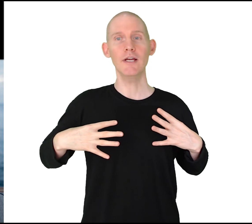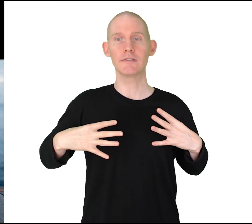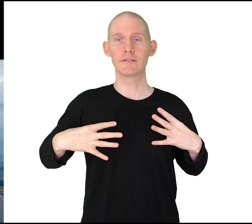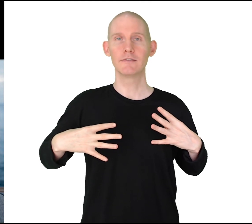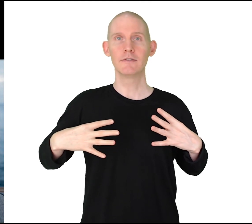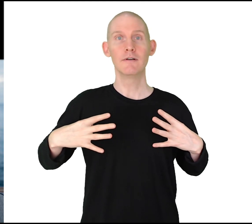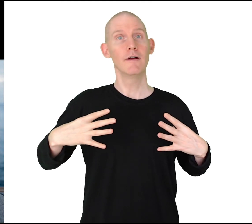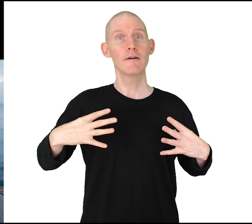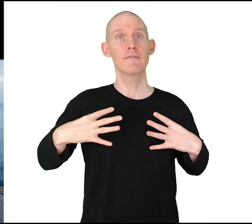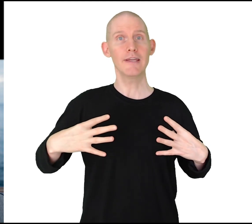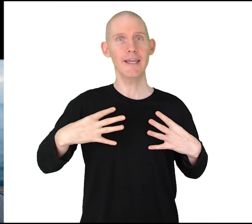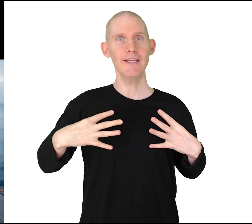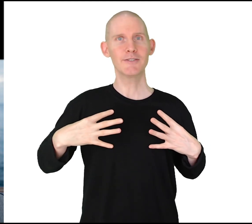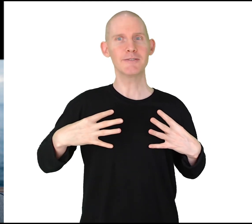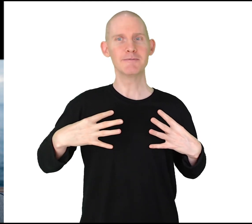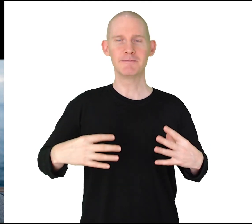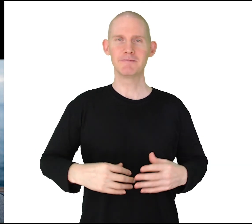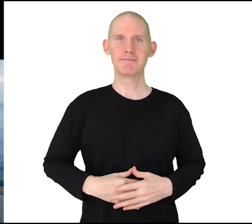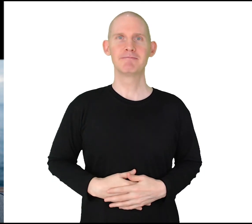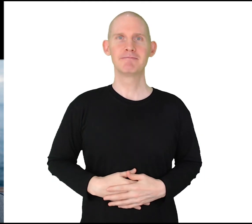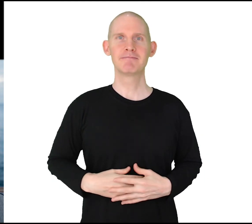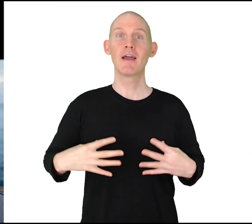chest. Vacation.